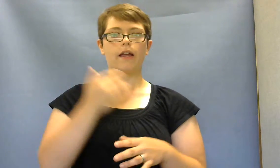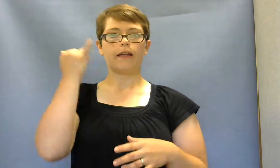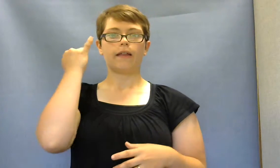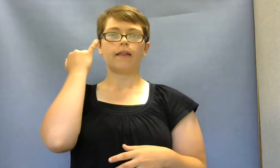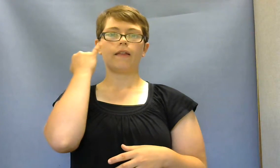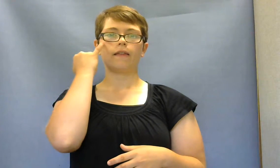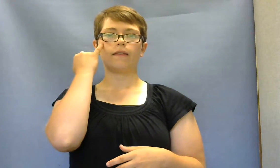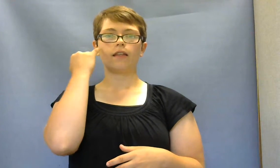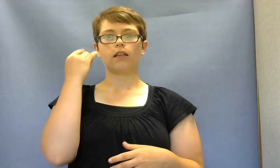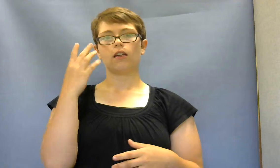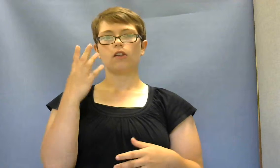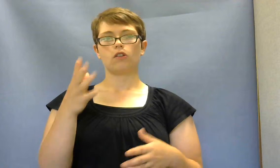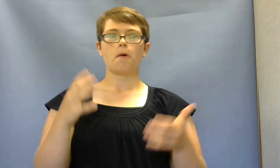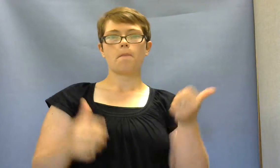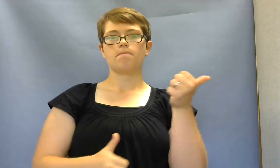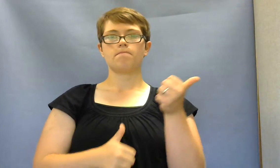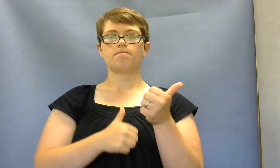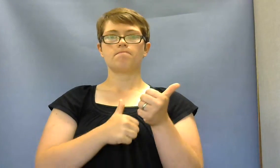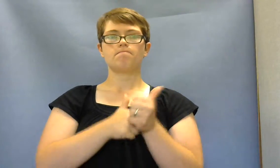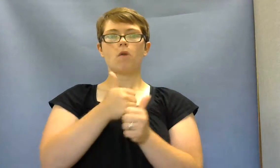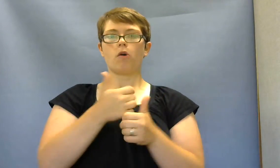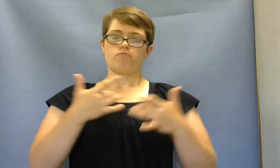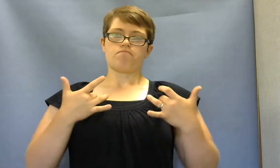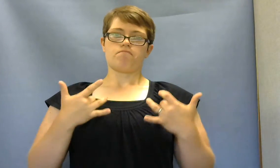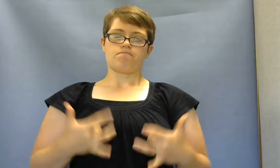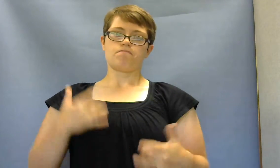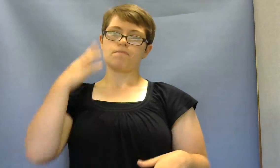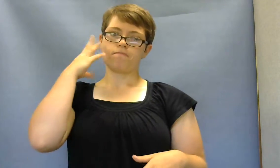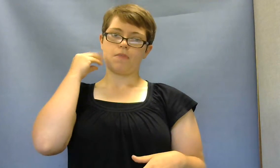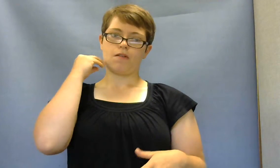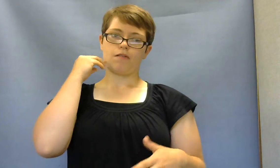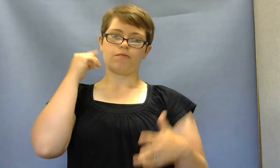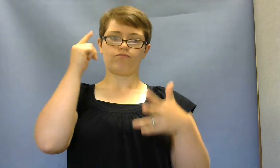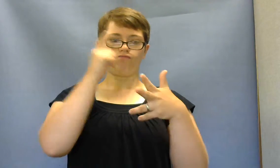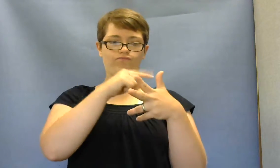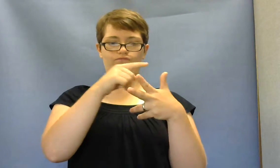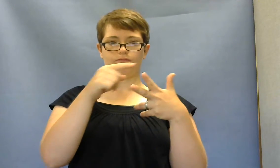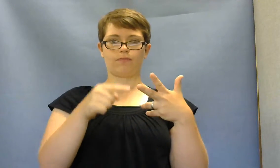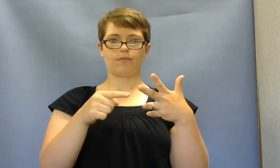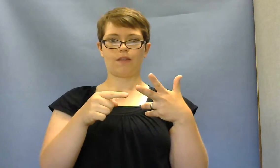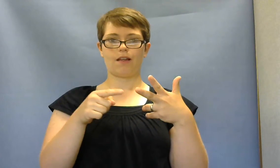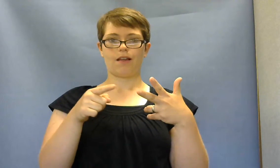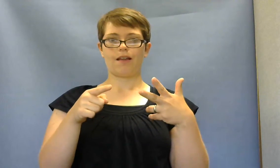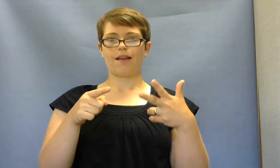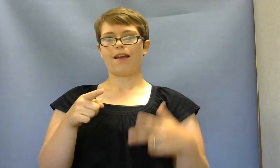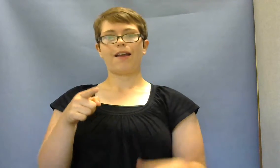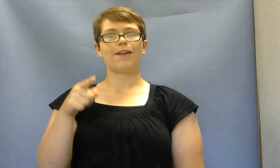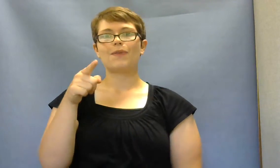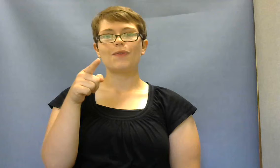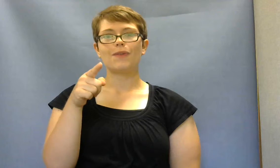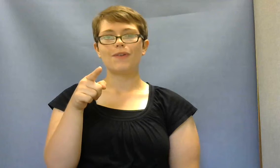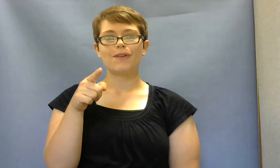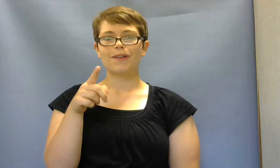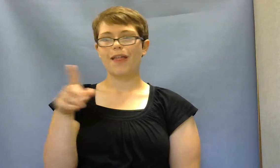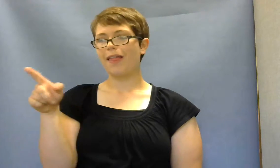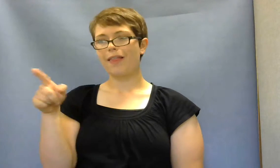They're not your biggest discouragers. You are. You are. It only takes 3 seconds for me to tell you